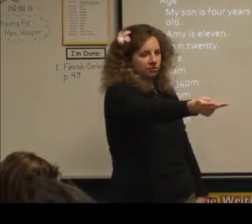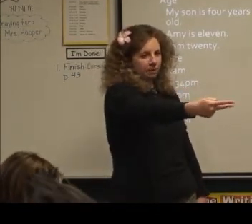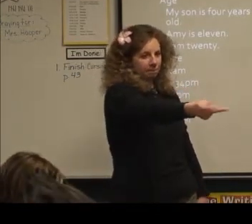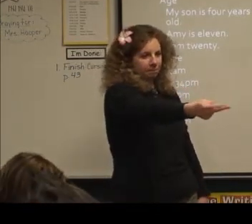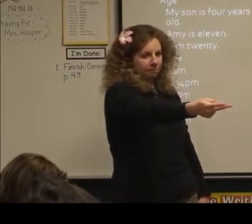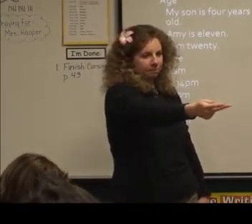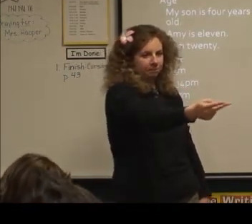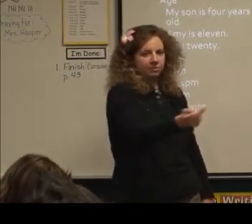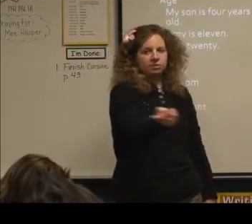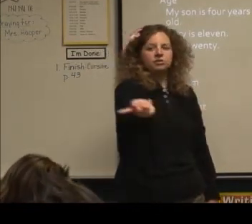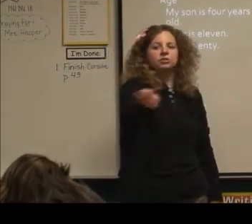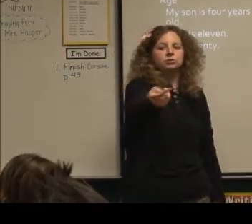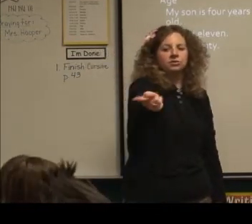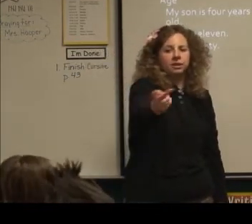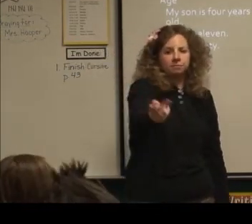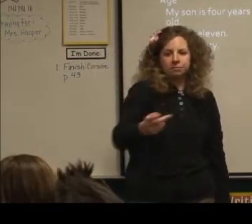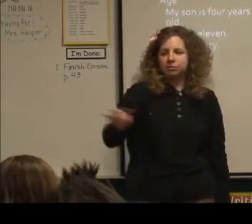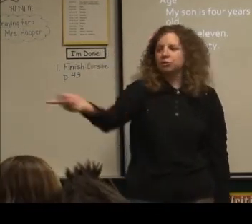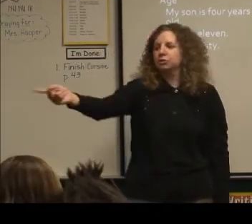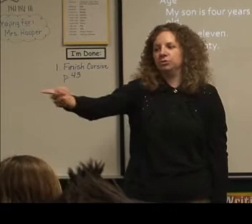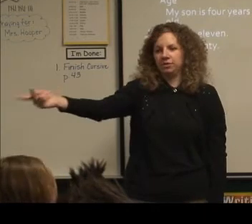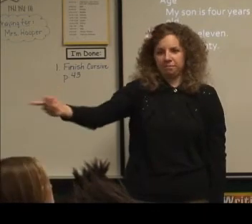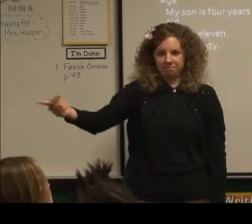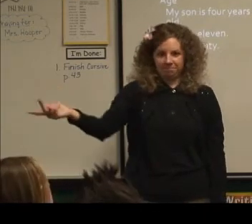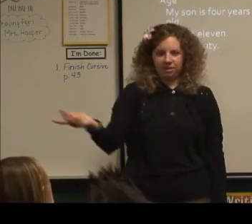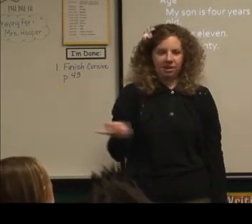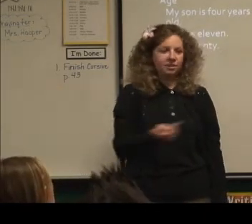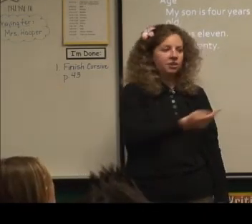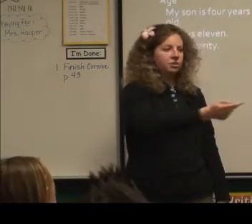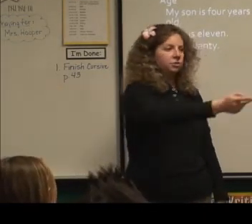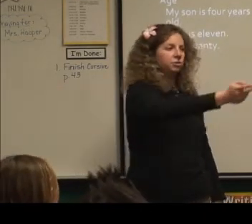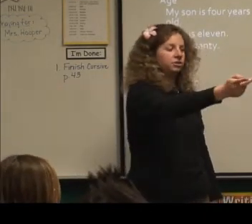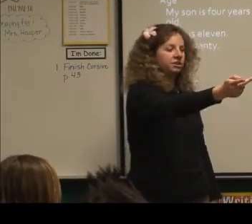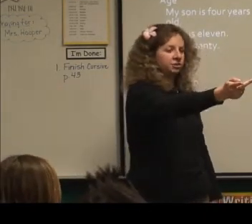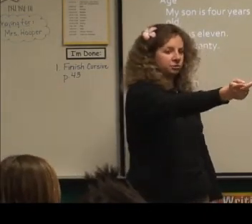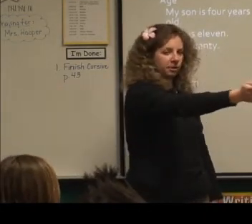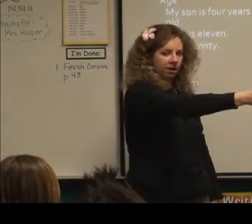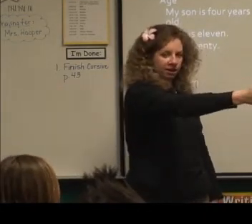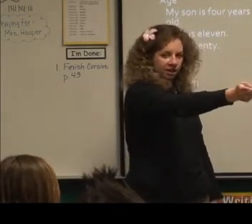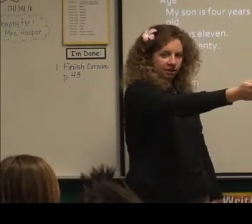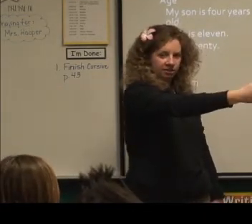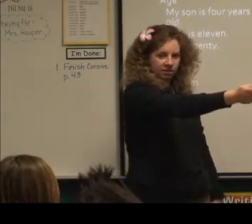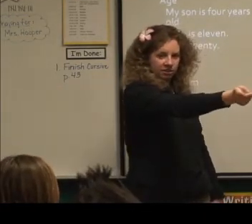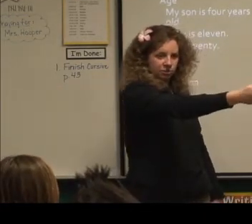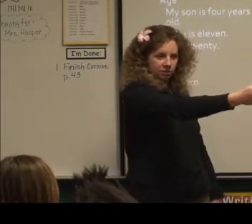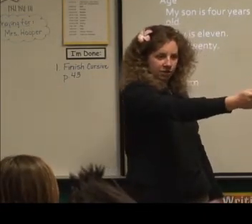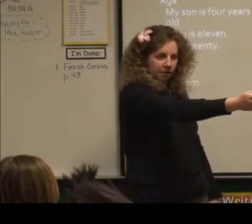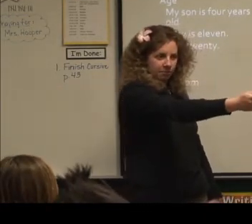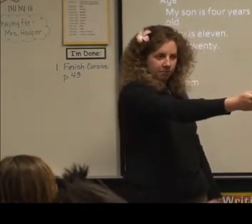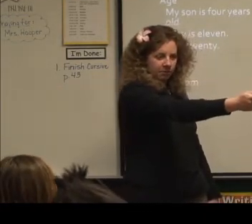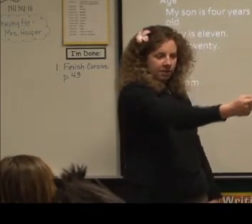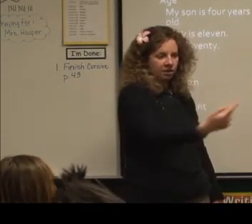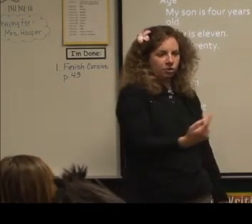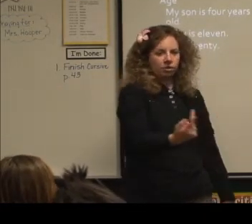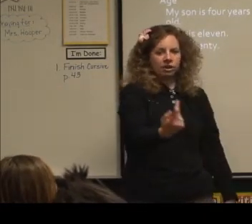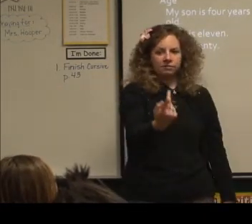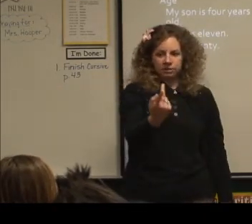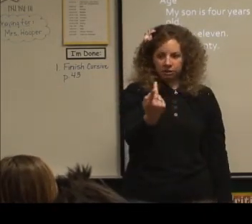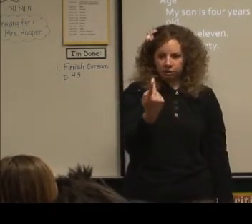them. It's the 2 of them, 2 of them, okay? So the difference would be out here is the 2 of them, or if it's including me,